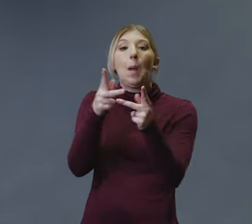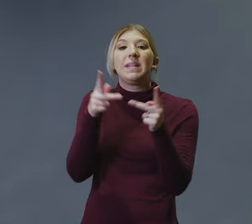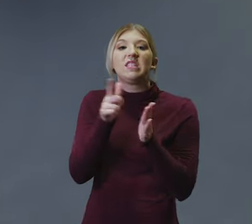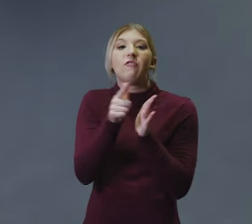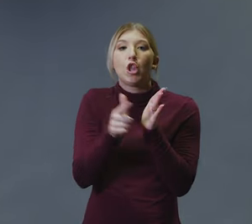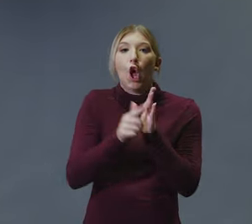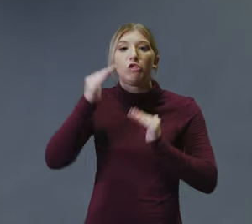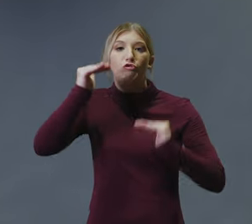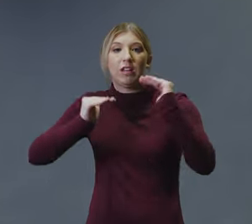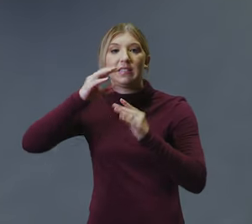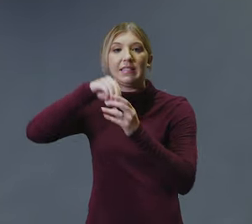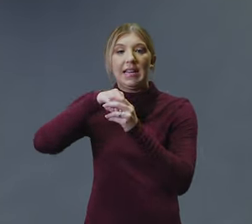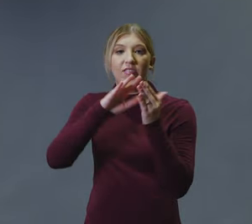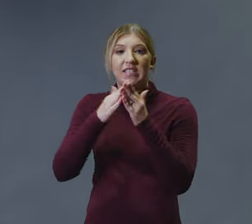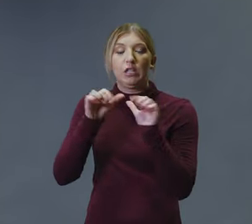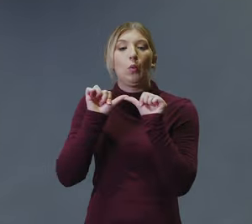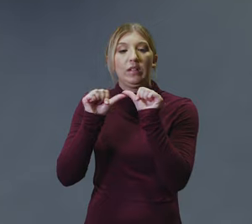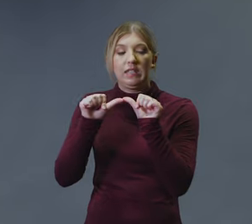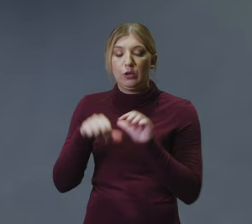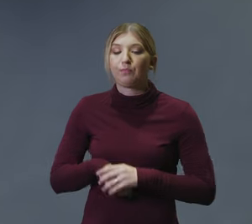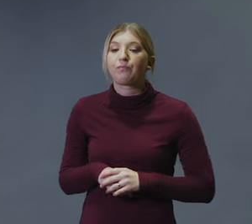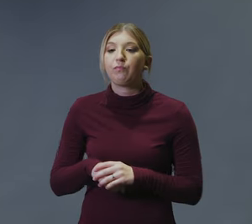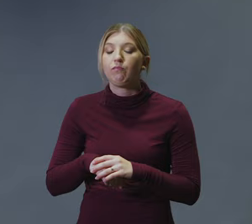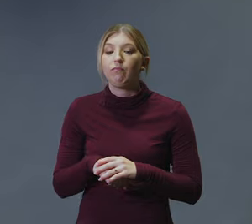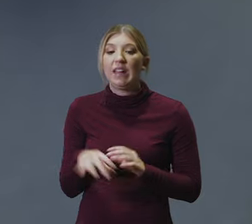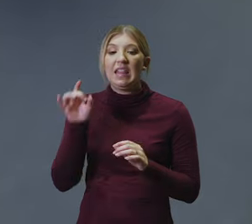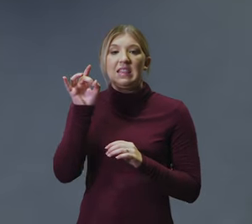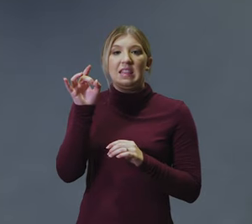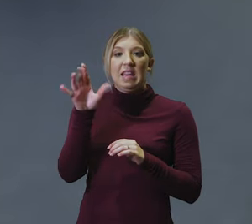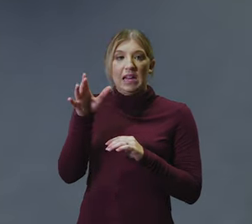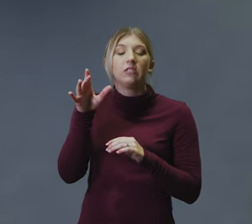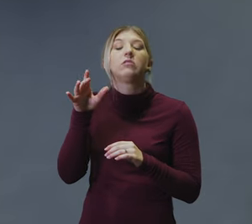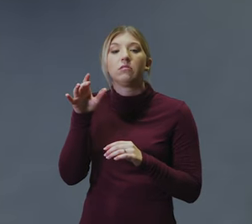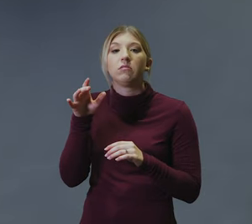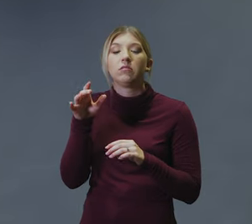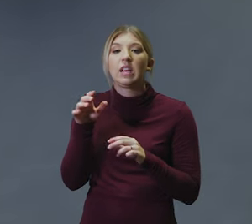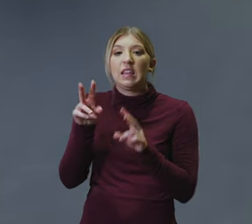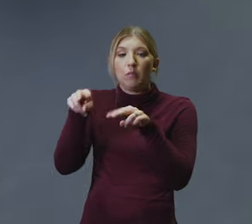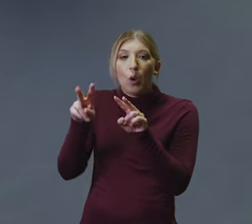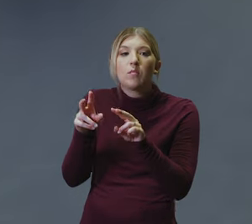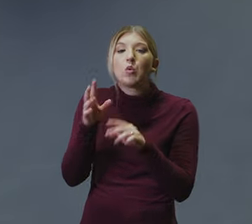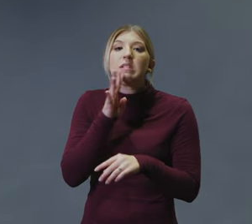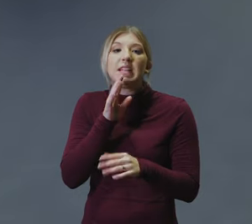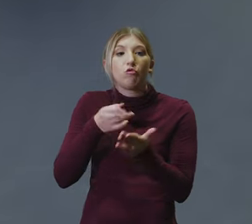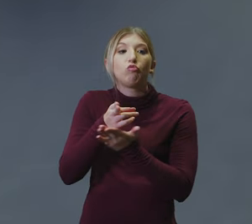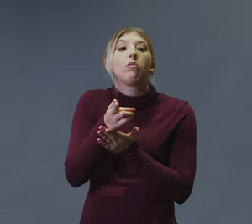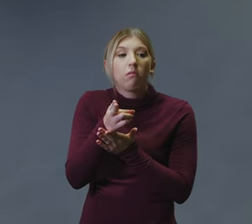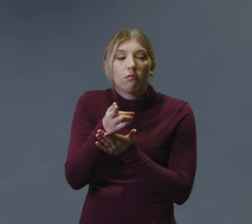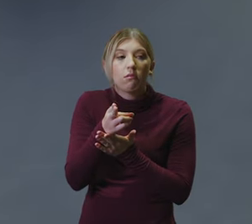and justice in the city. So let's keep reading. "They hate him who reproves in the gate, and they abhor him who speaks the truth.